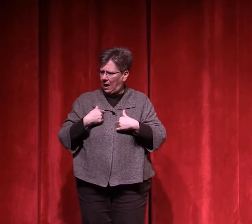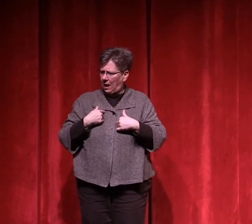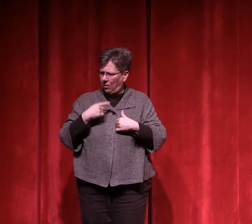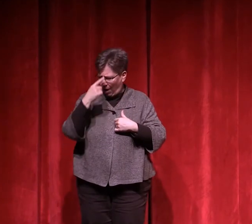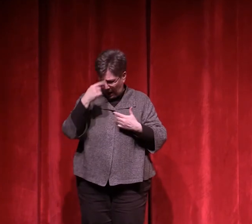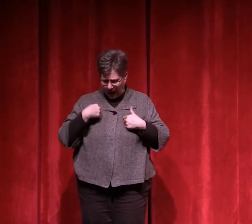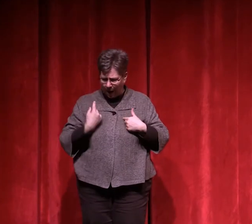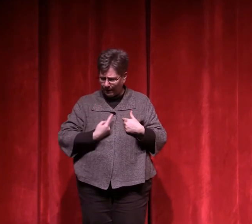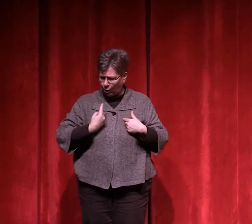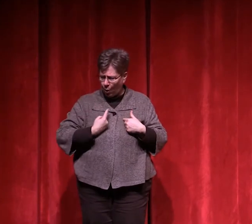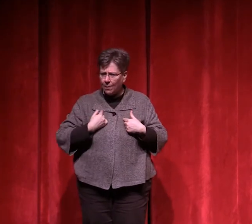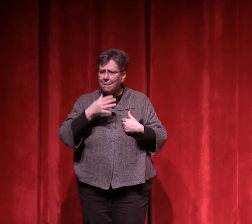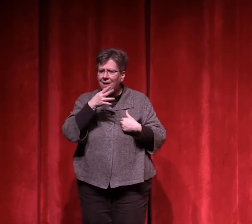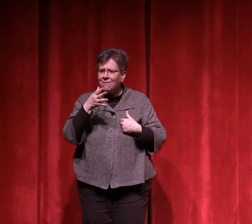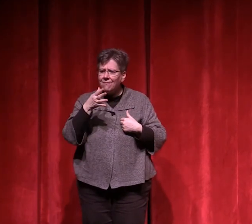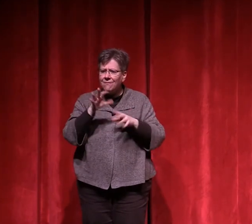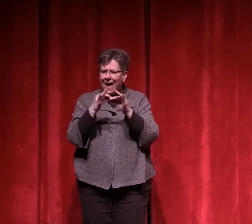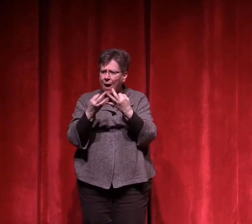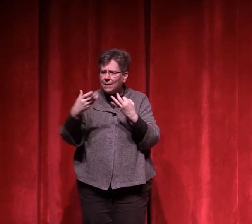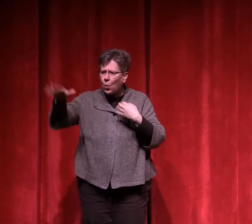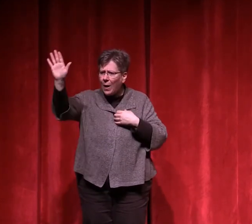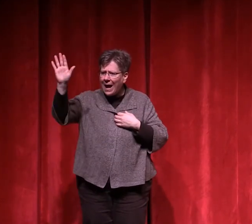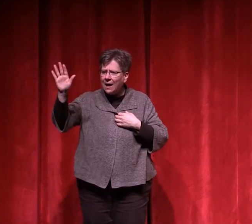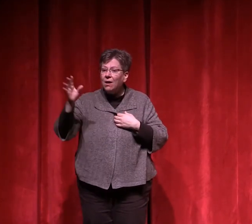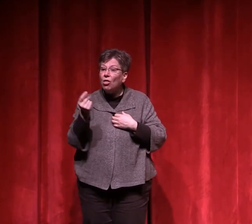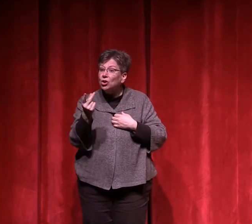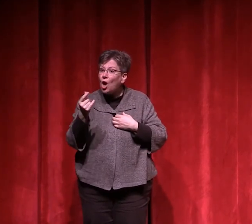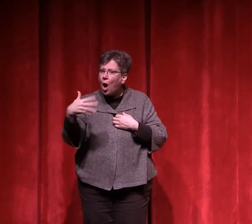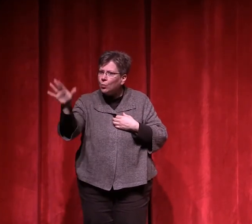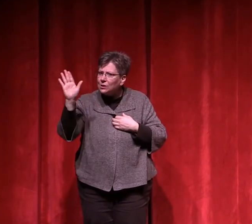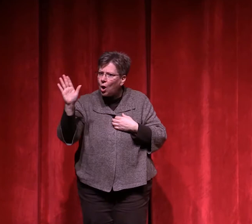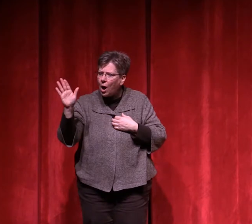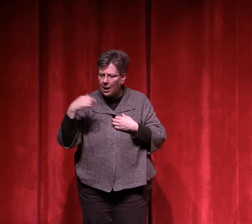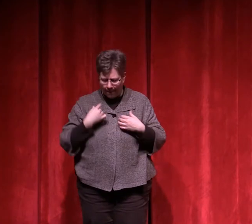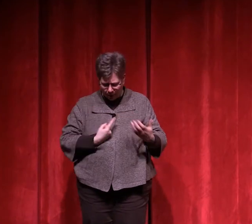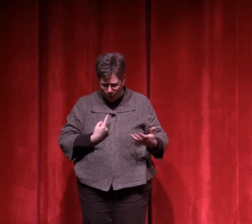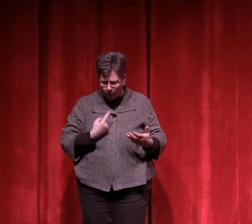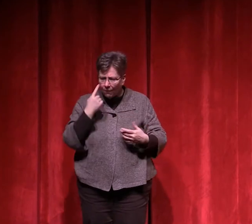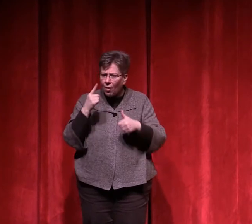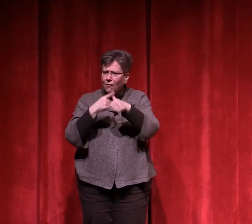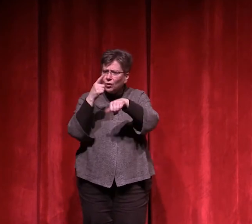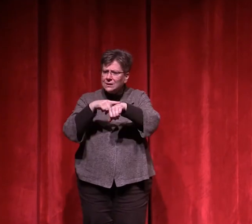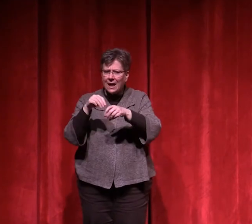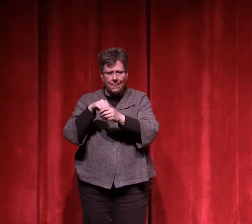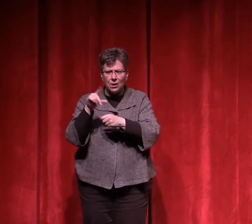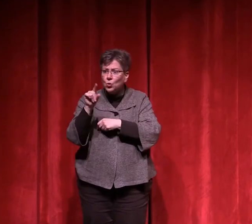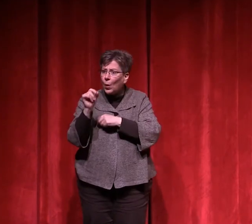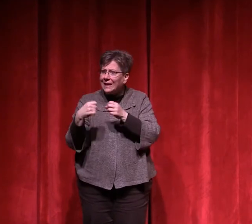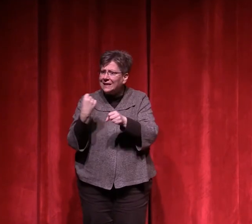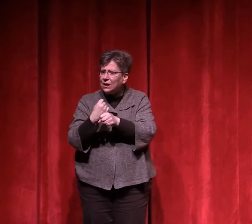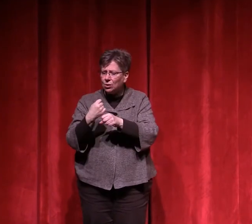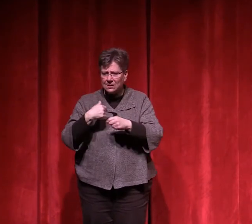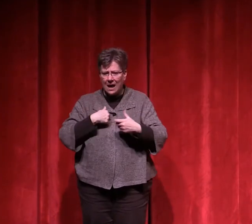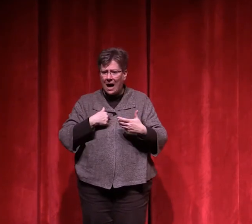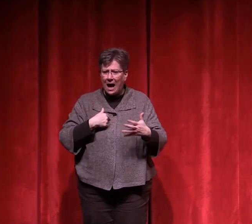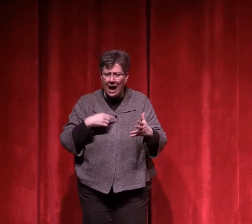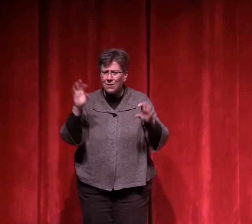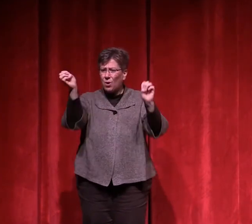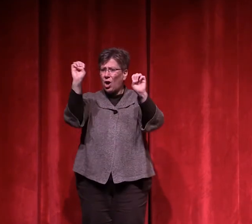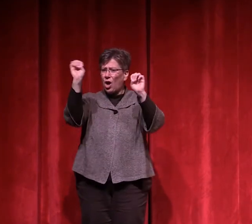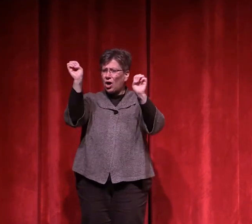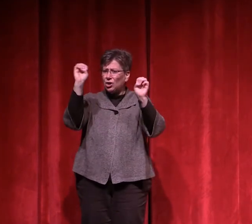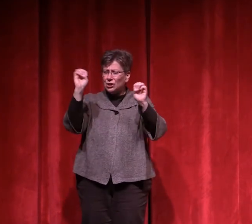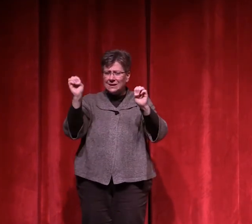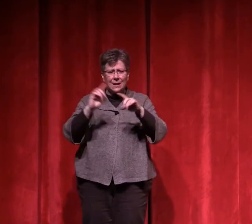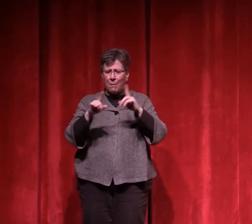was away. Even the dog was gone. For the first time in almost 20 years, I was having a crisis in the middle of the